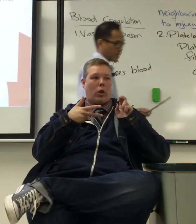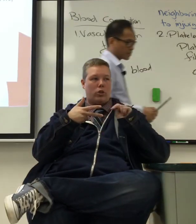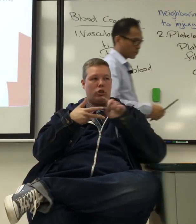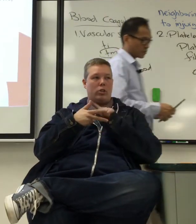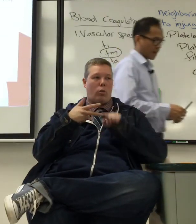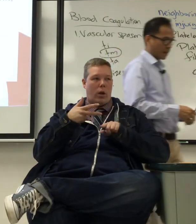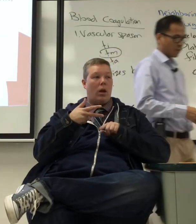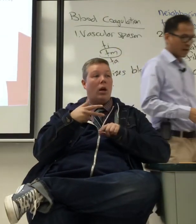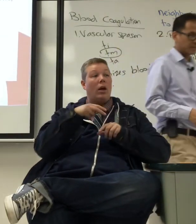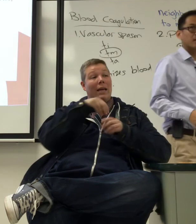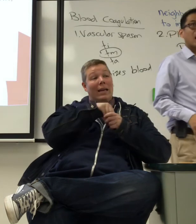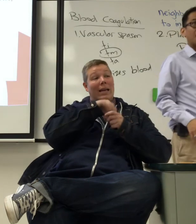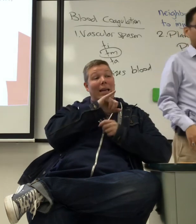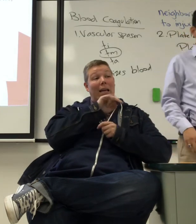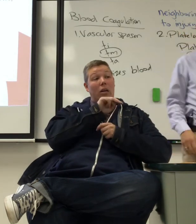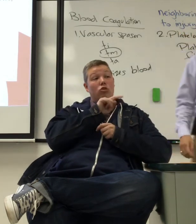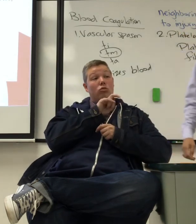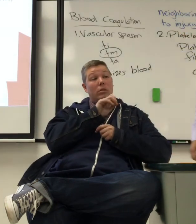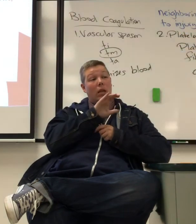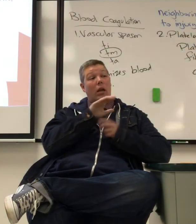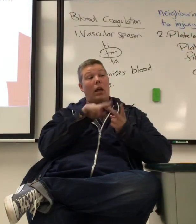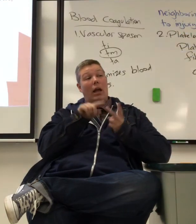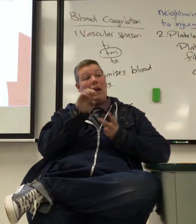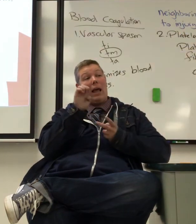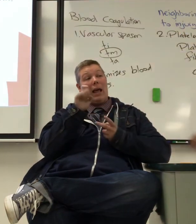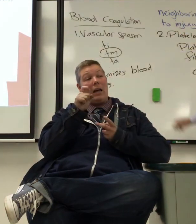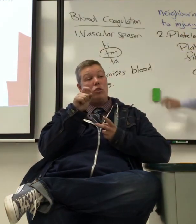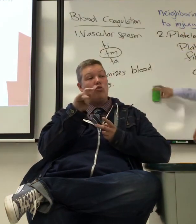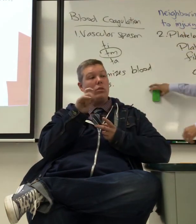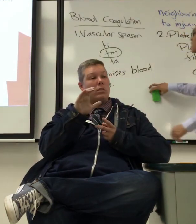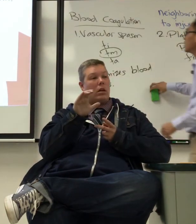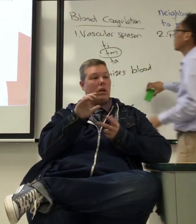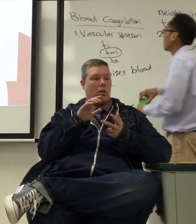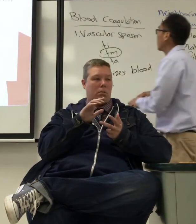Intrinsic and extrinsic pathways, and then a common pathway to fibrin.